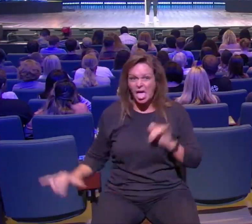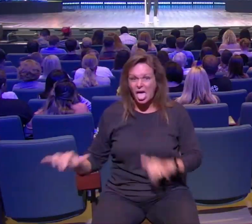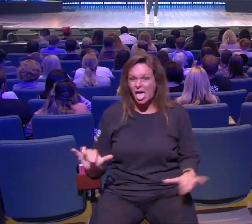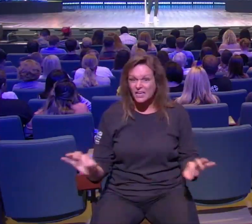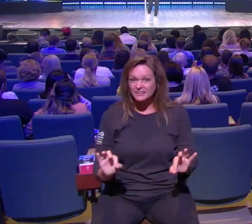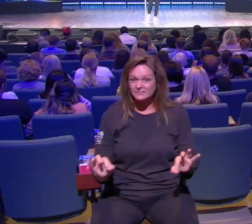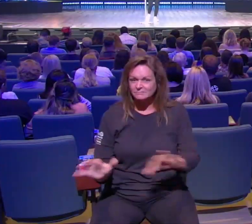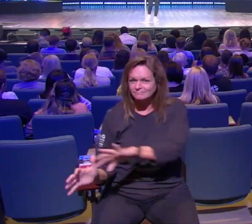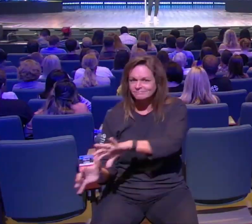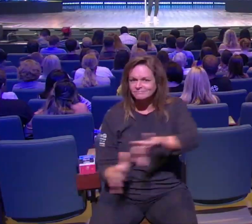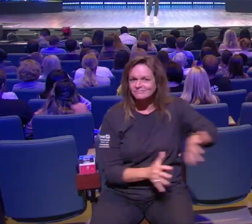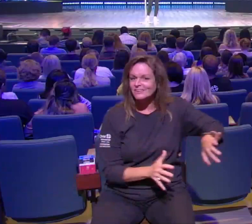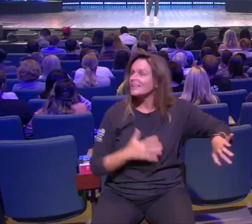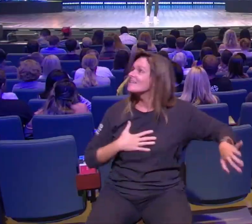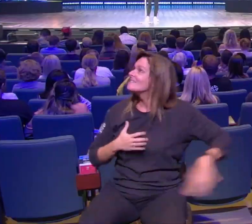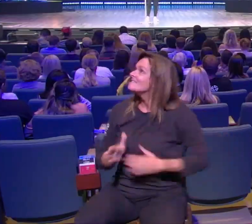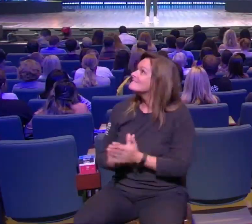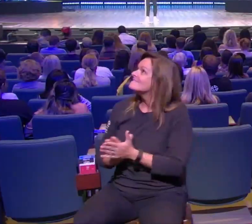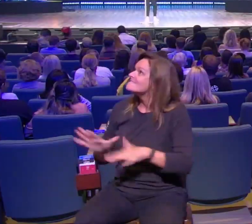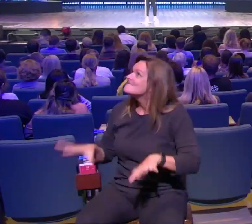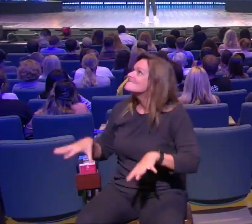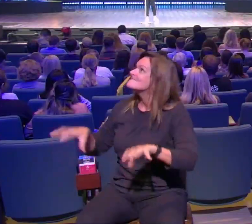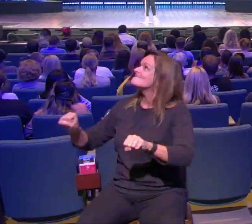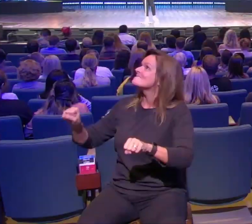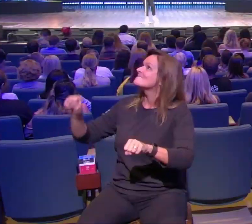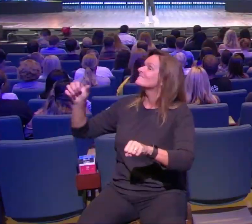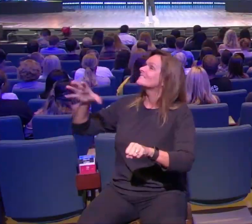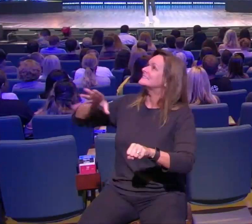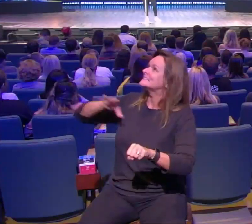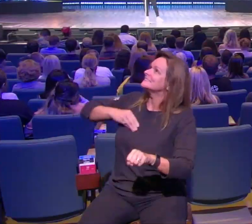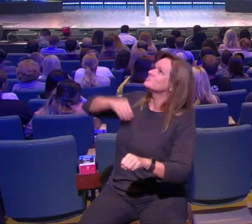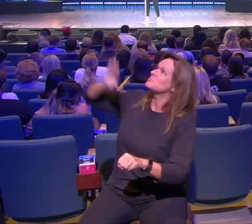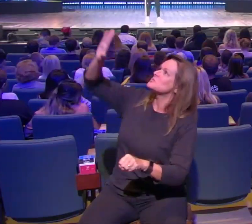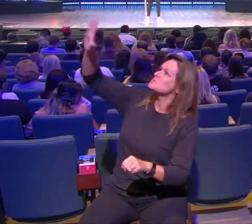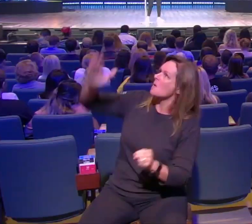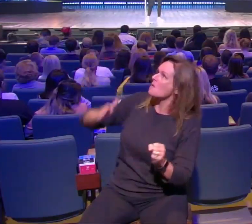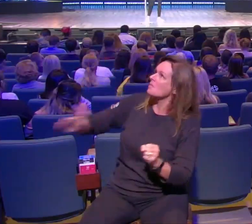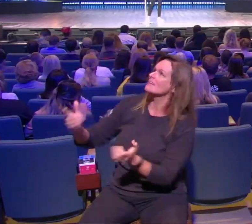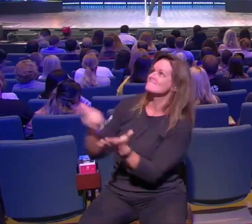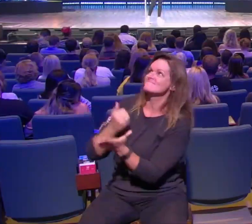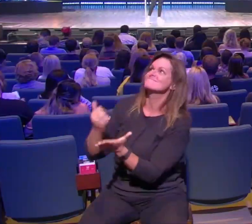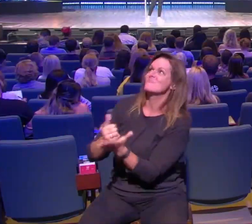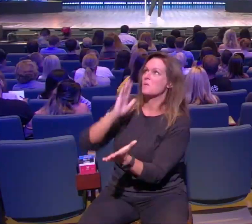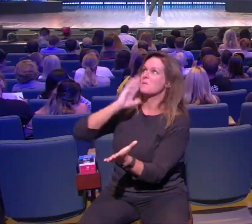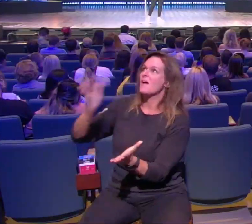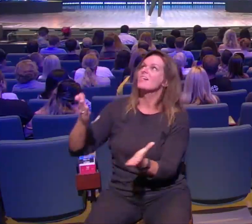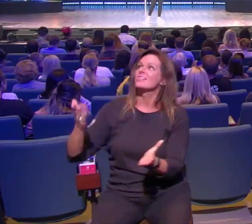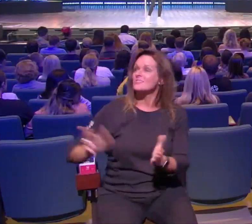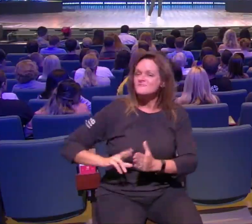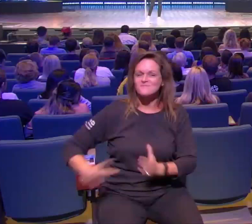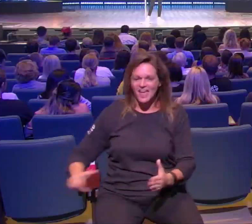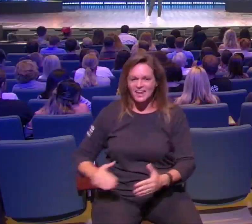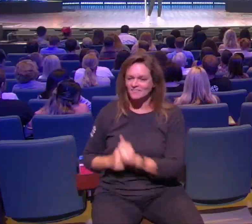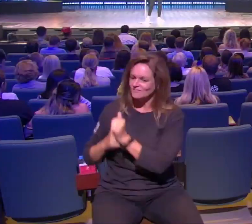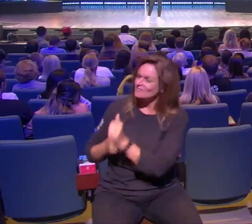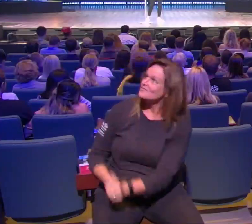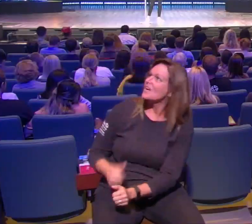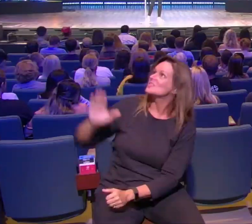inheritance that they had never seen before. And I just have to wonder if we would be so